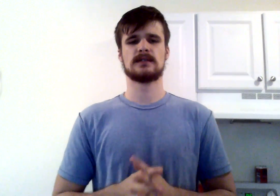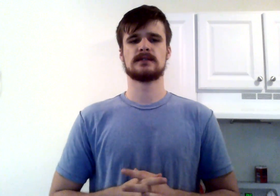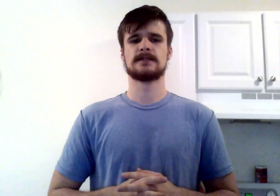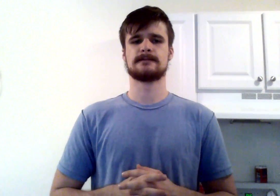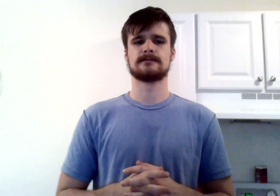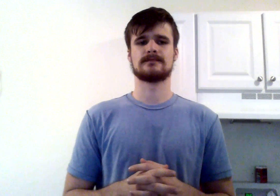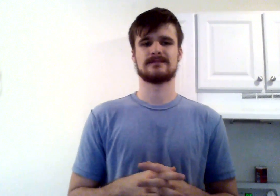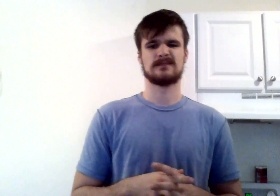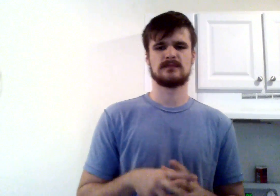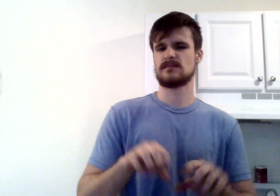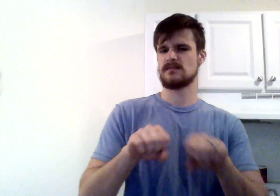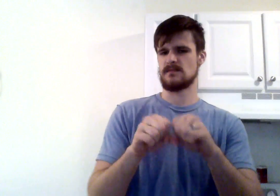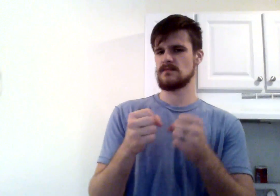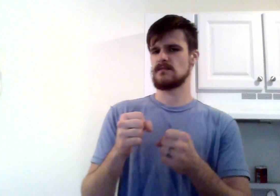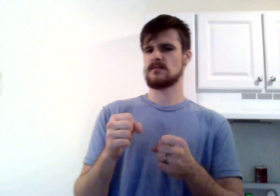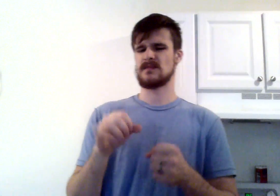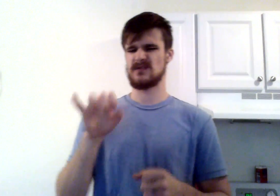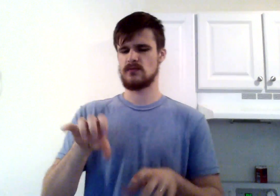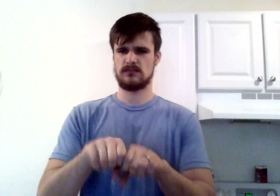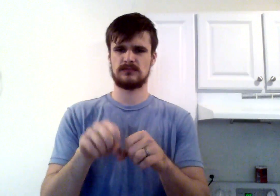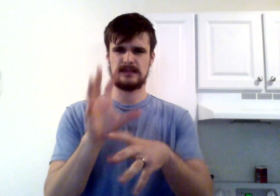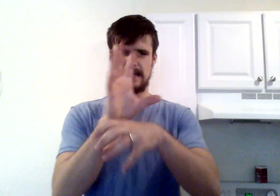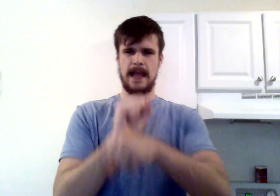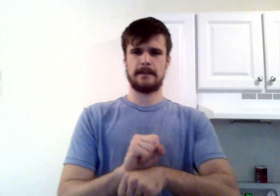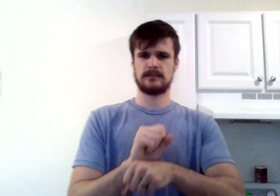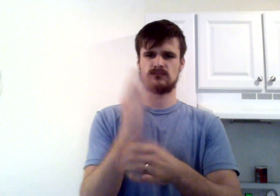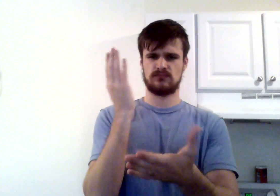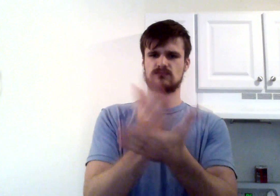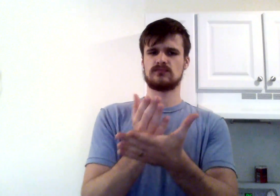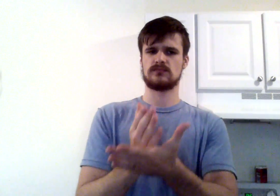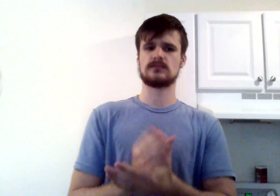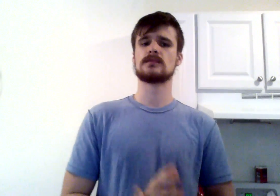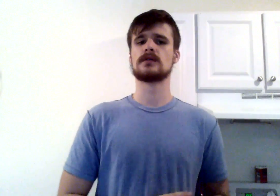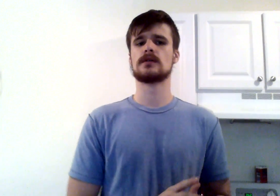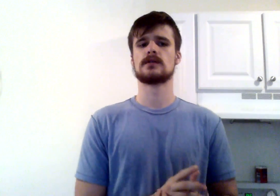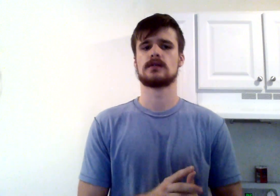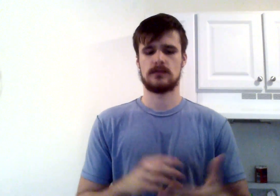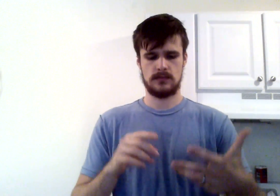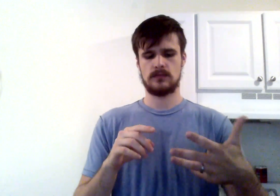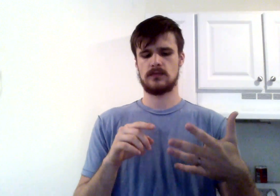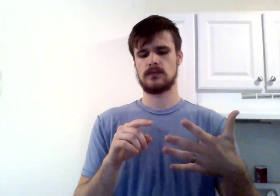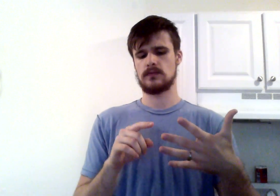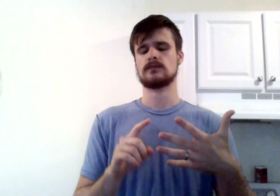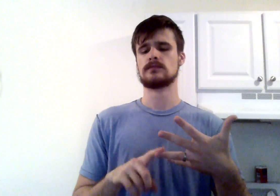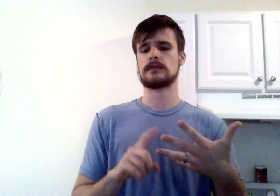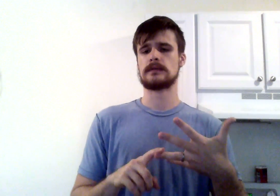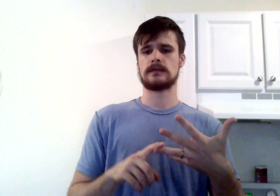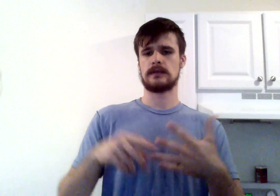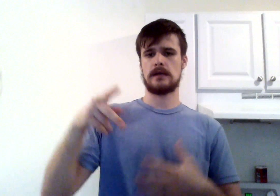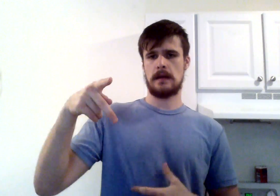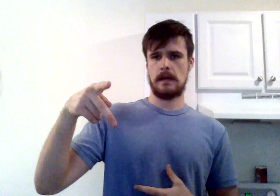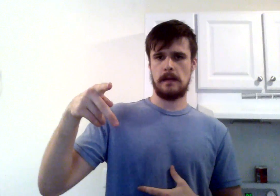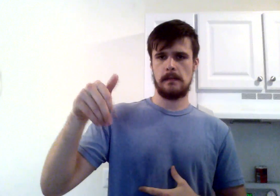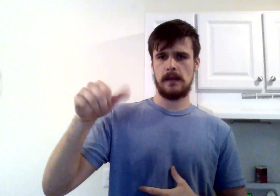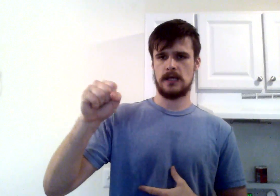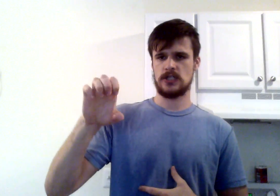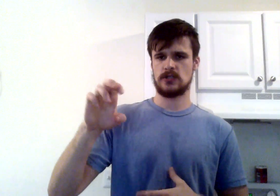break that habit. Pace. I can get very, very excited by saying something really, really quickly, or I can slow right